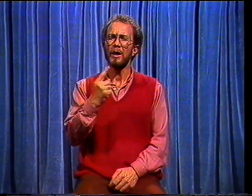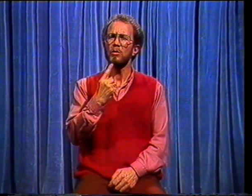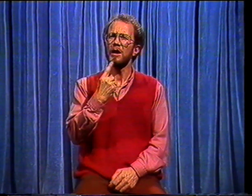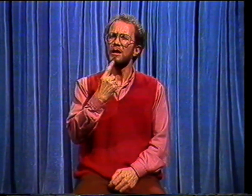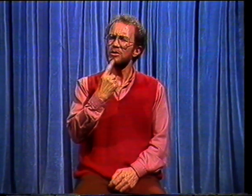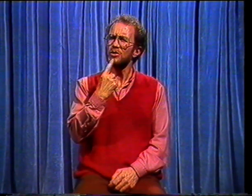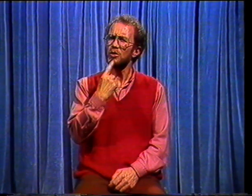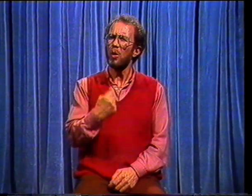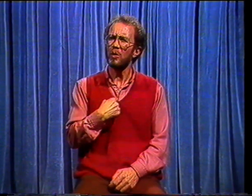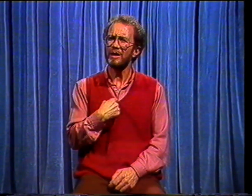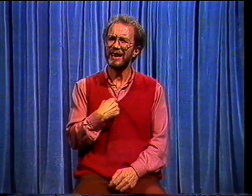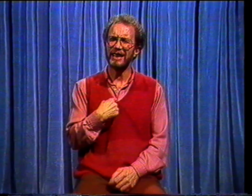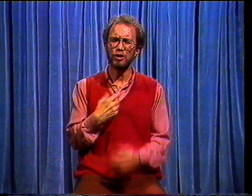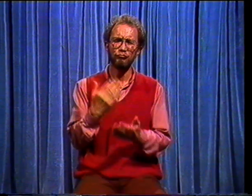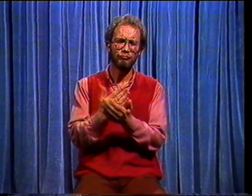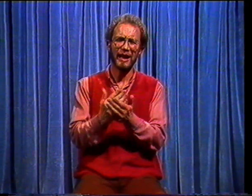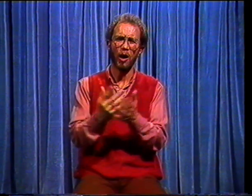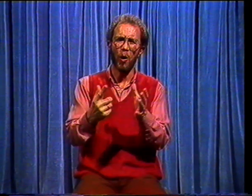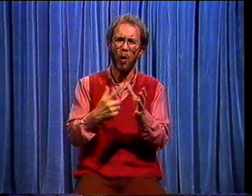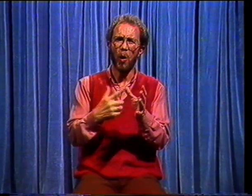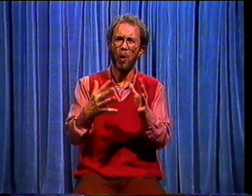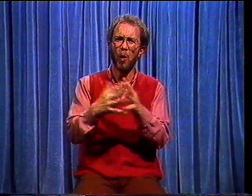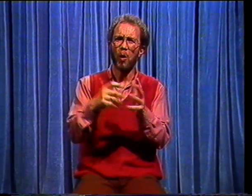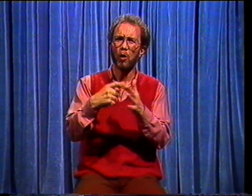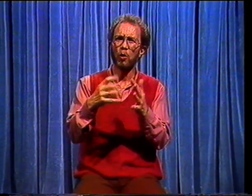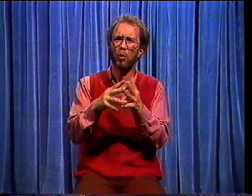When we're being told that it's really awkward,